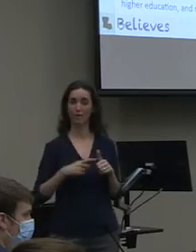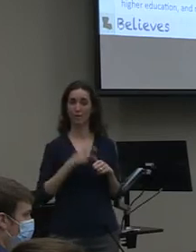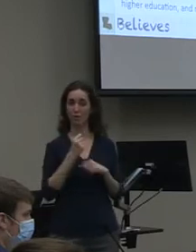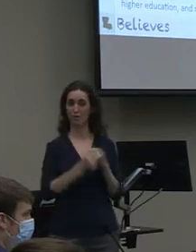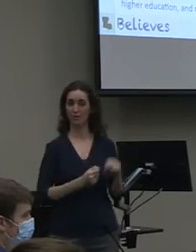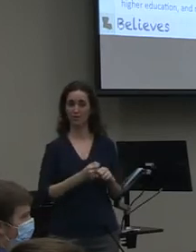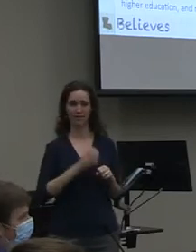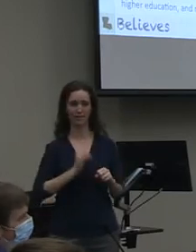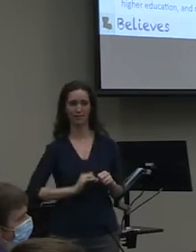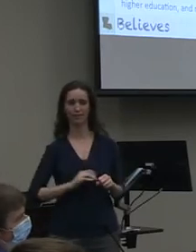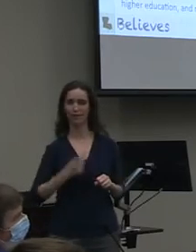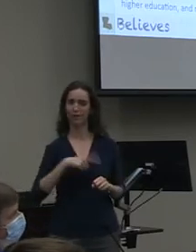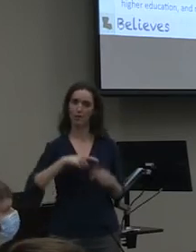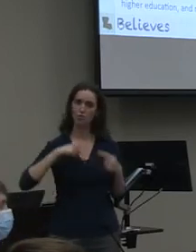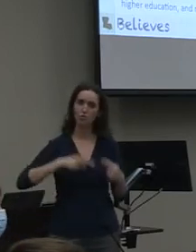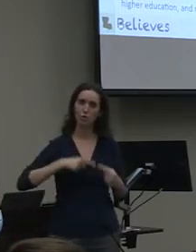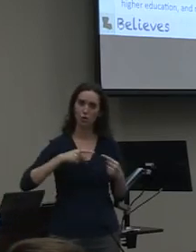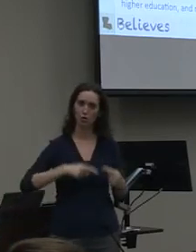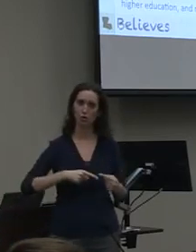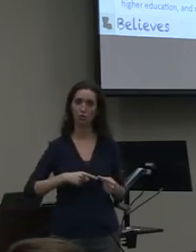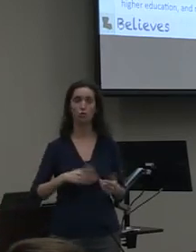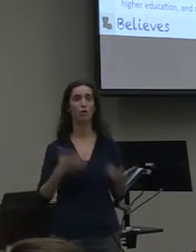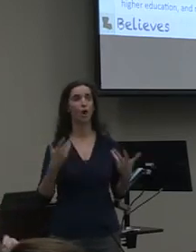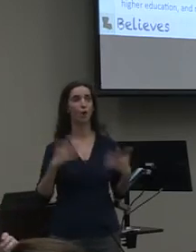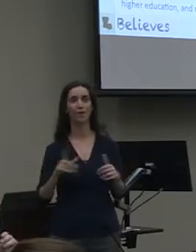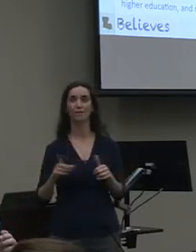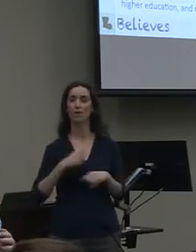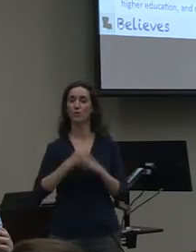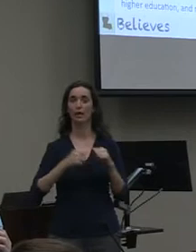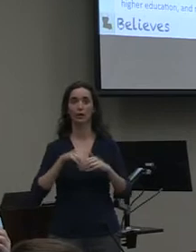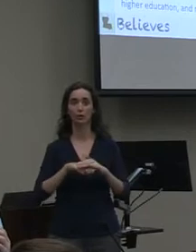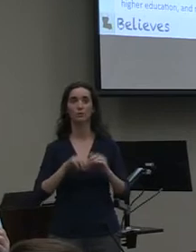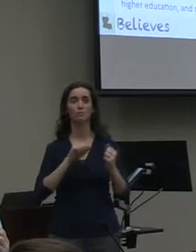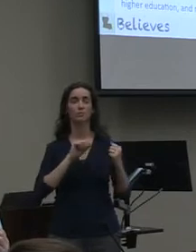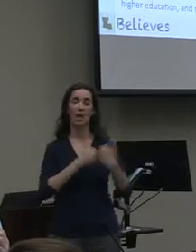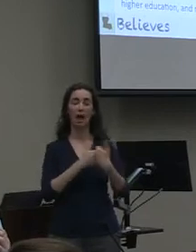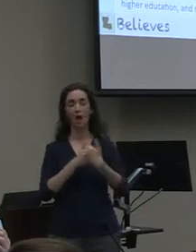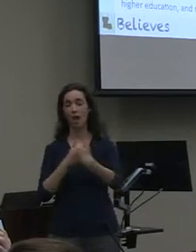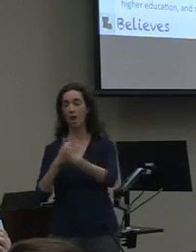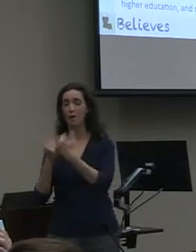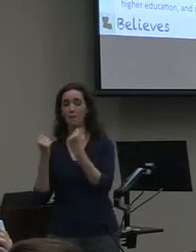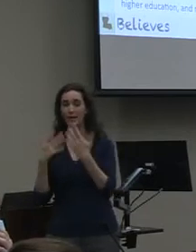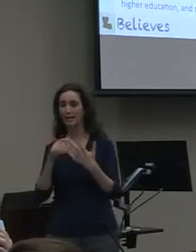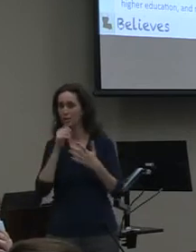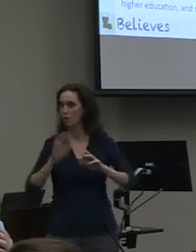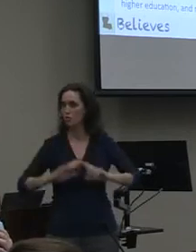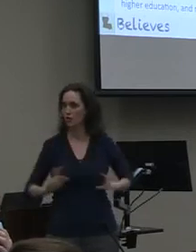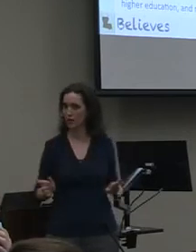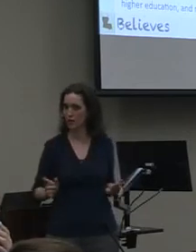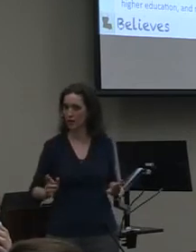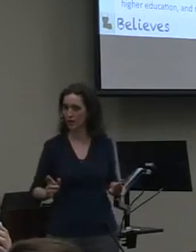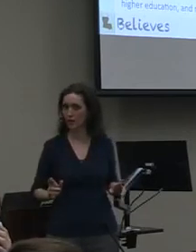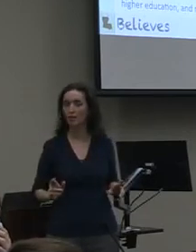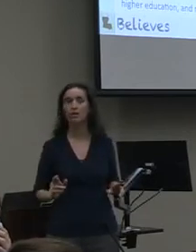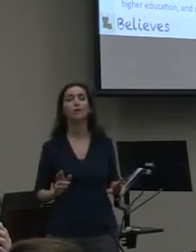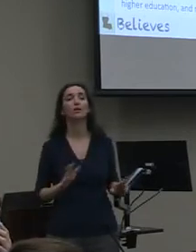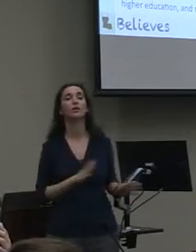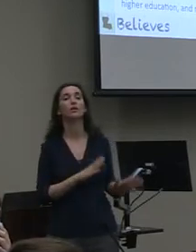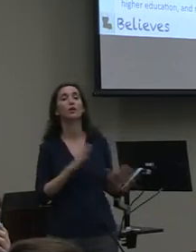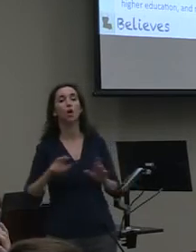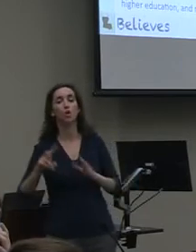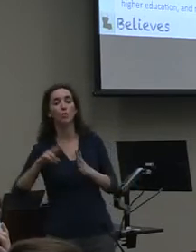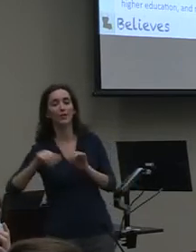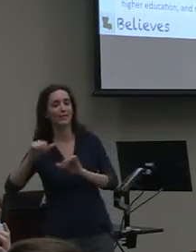and if they're coming in already facing so many challenges that they're not really prepared for, and then they don't understand